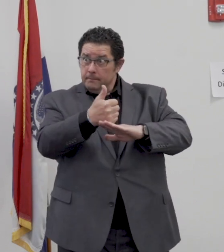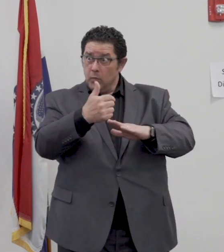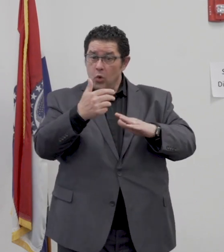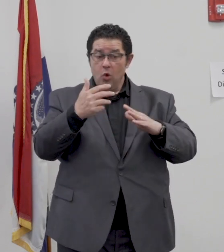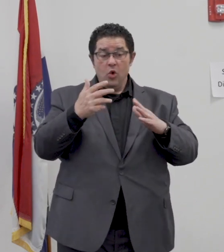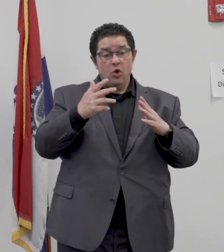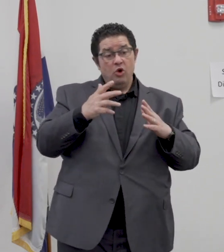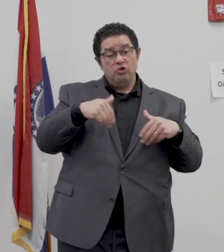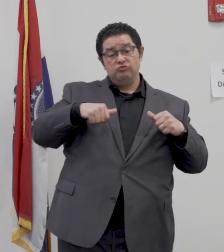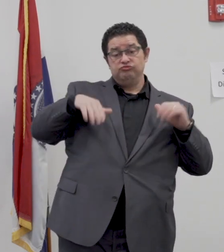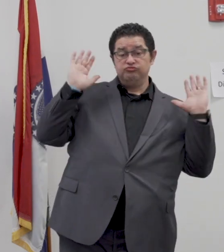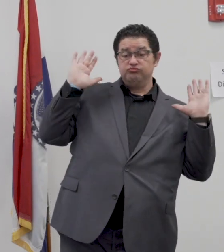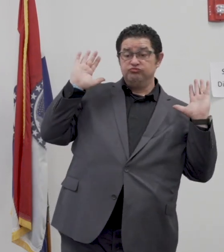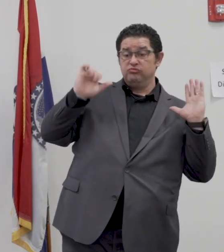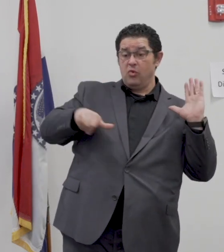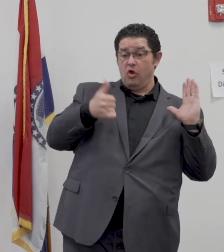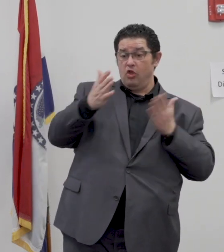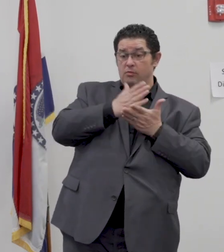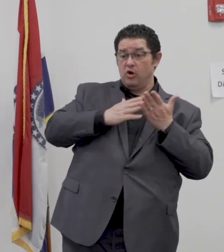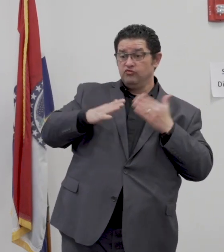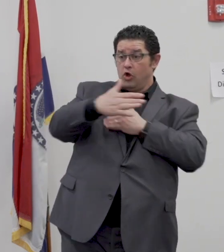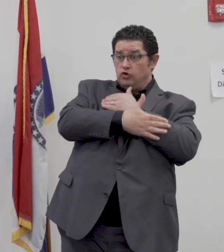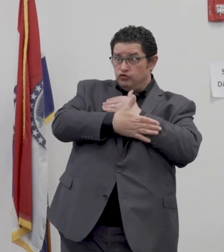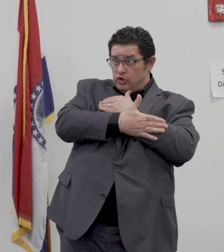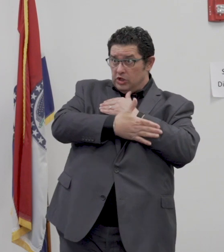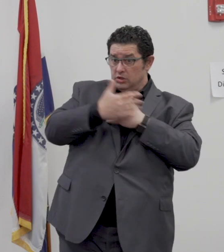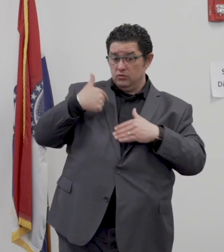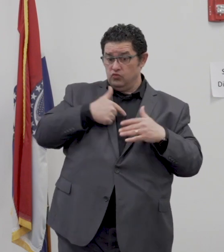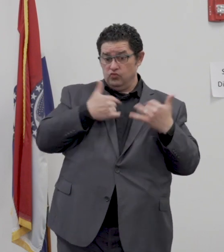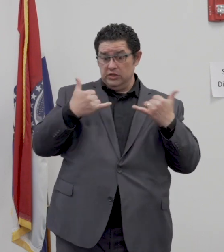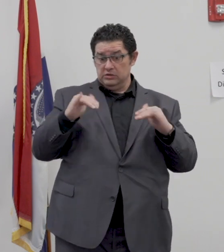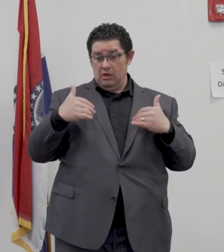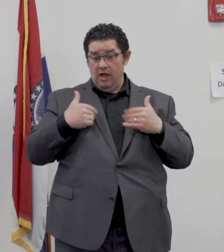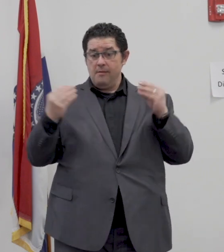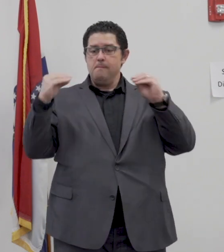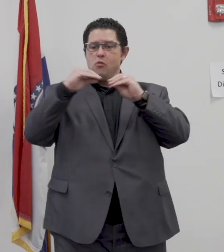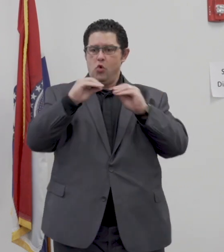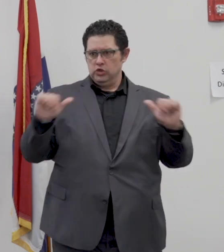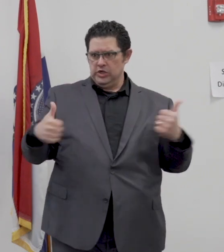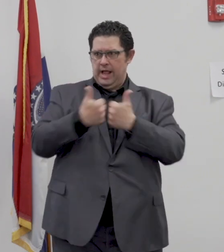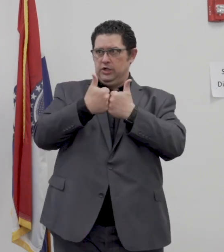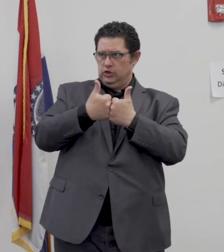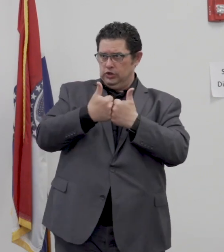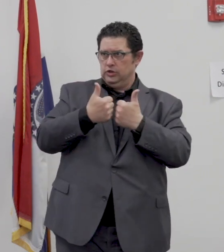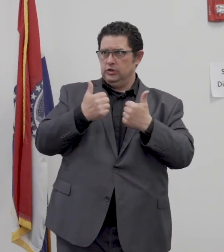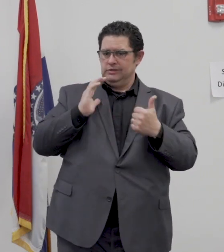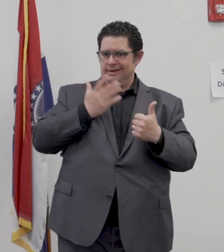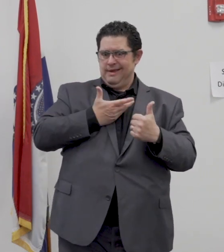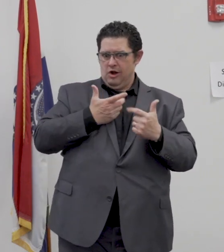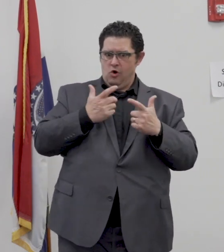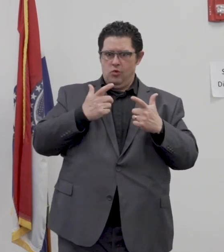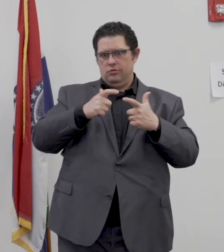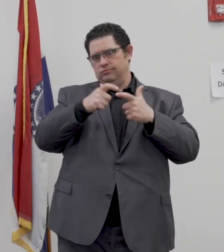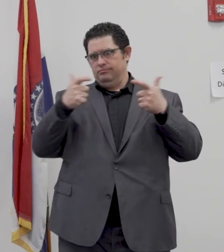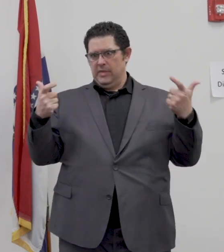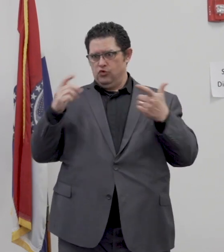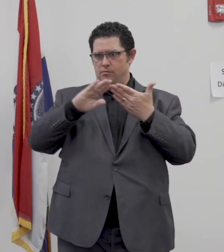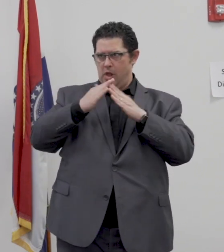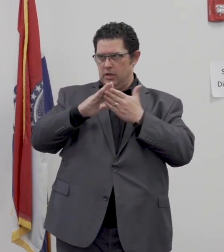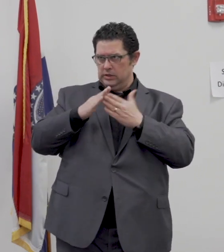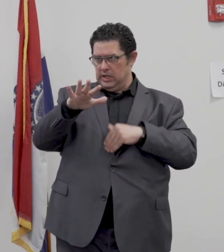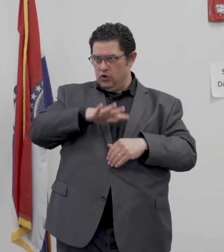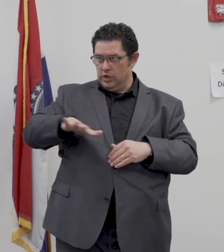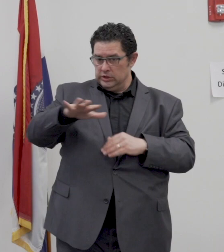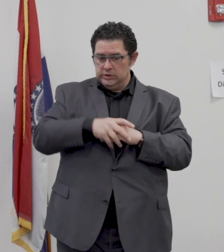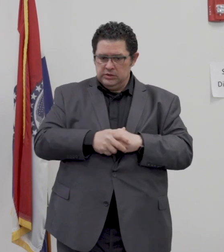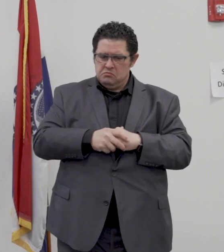in other parts of the country, we still have more challenges in our metropolitan regions. But we do believe